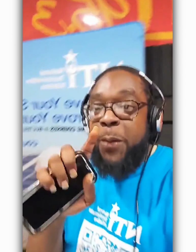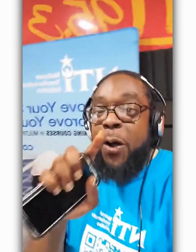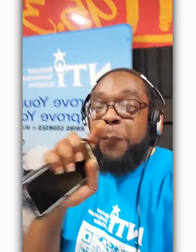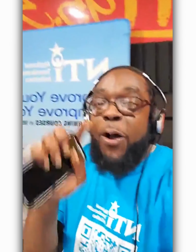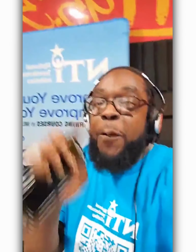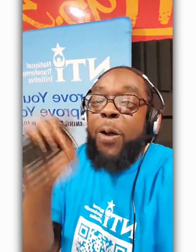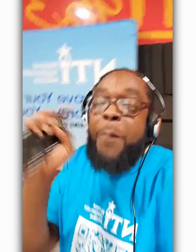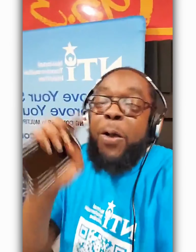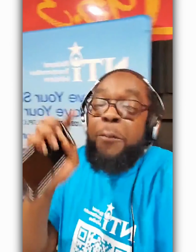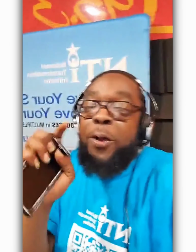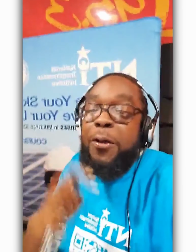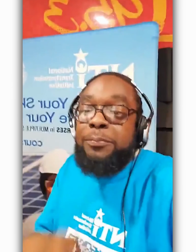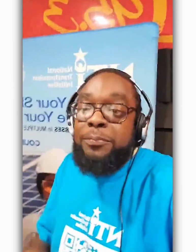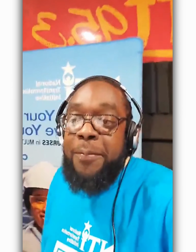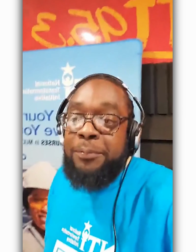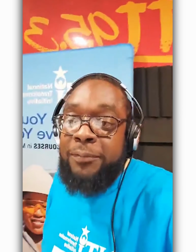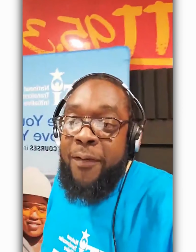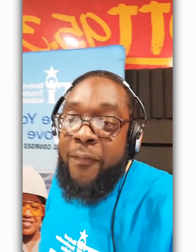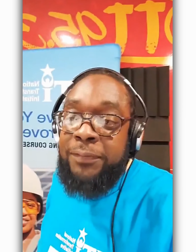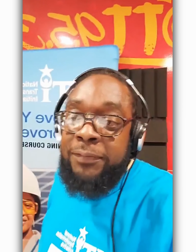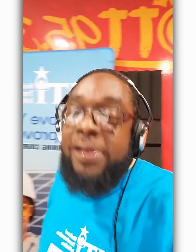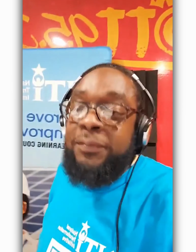Boom, boom, boom, boom, boom.